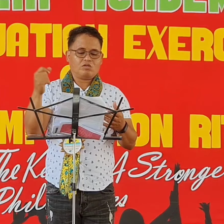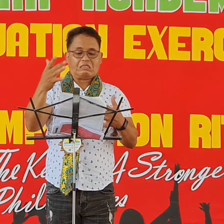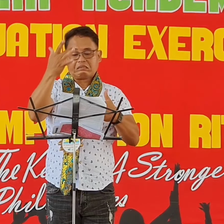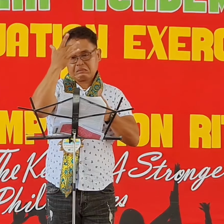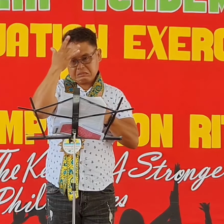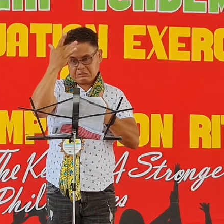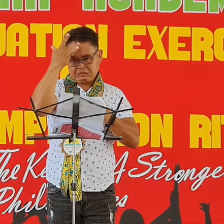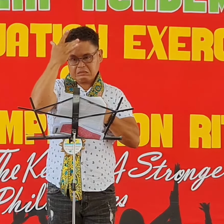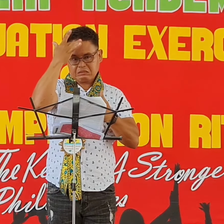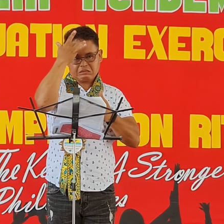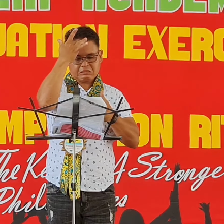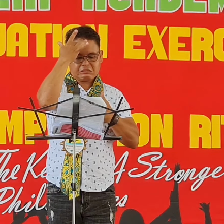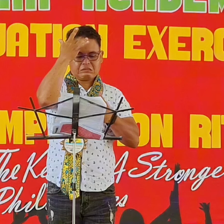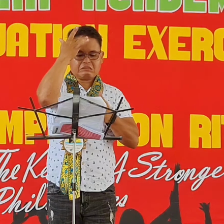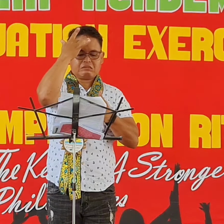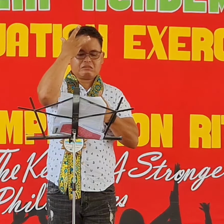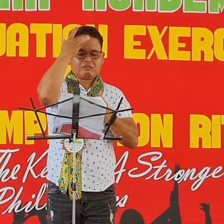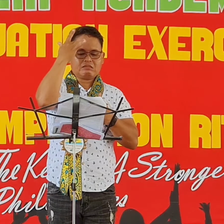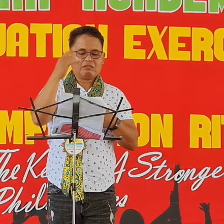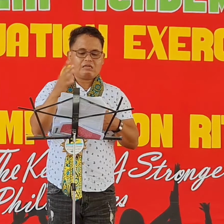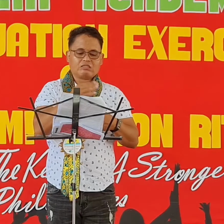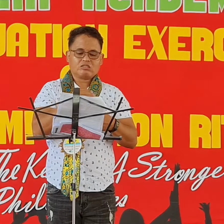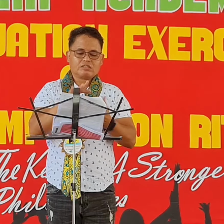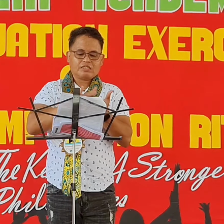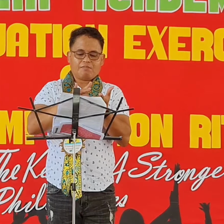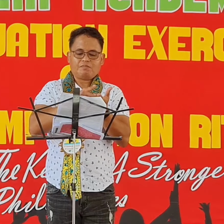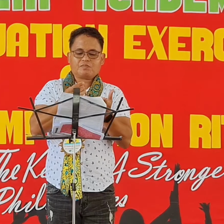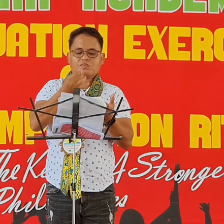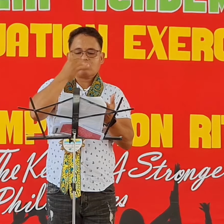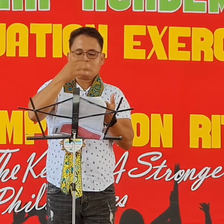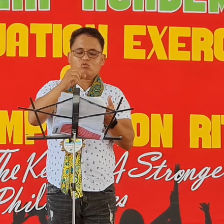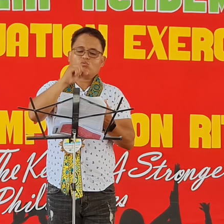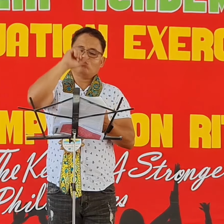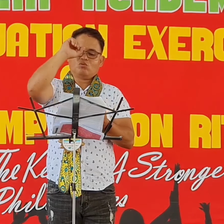My mother became sick. And have maintenance medicines.